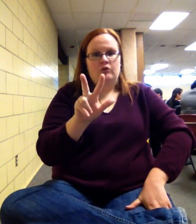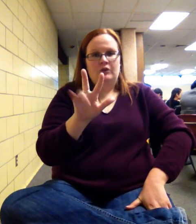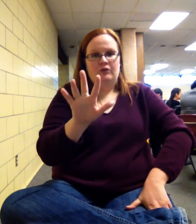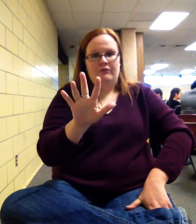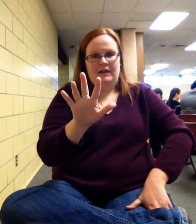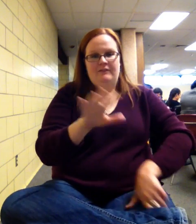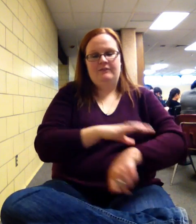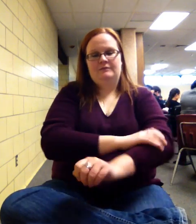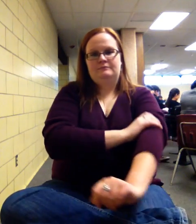$78.35.